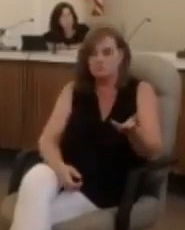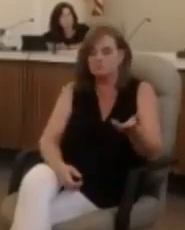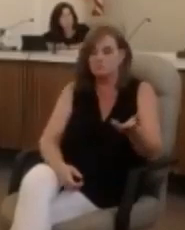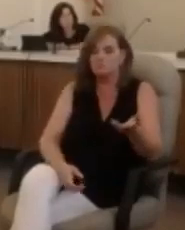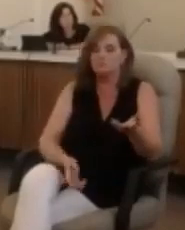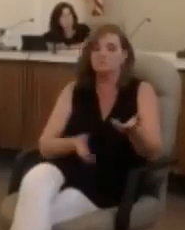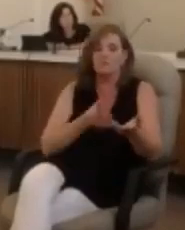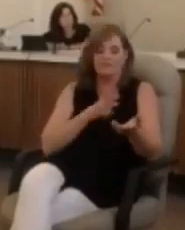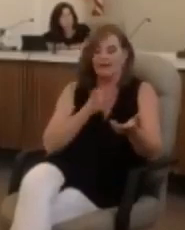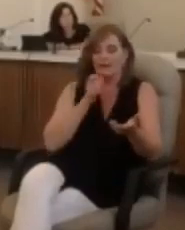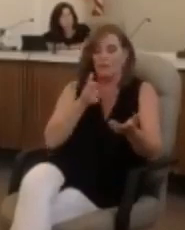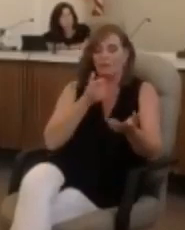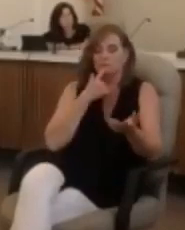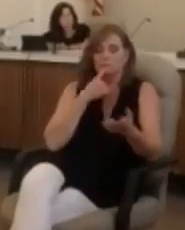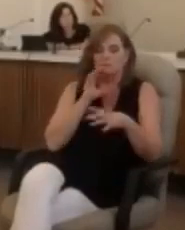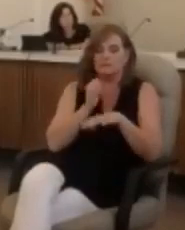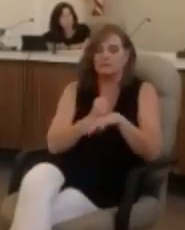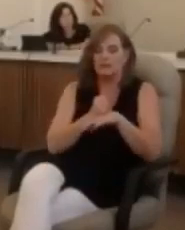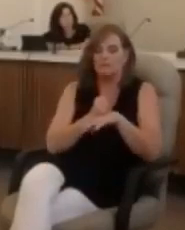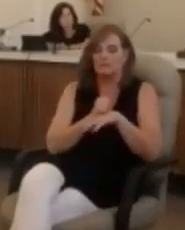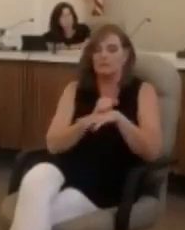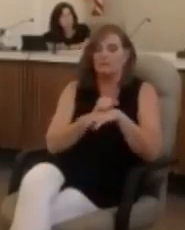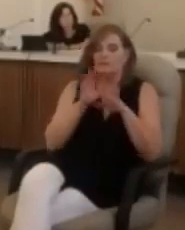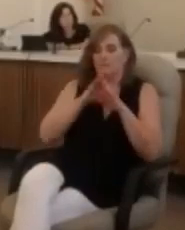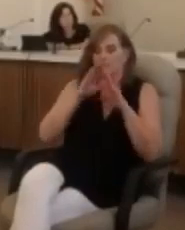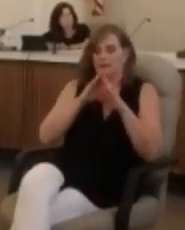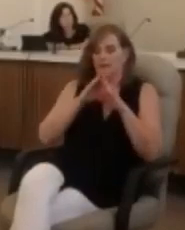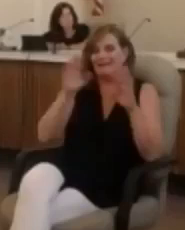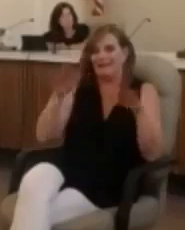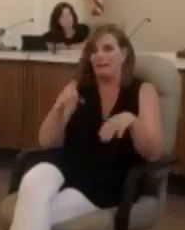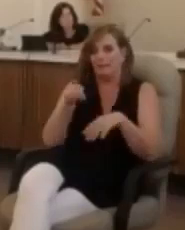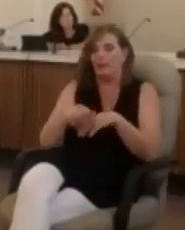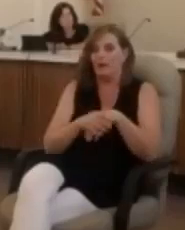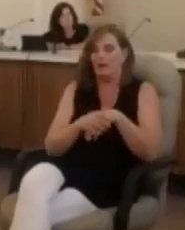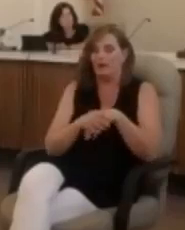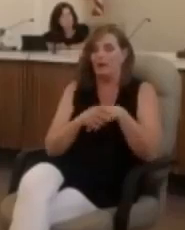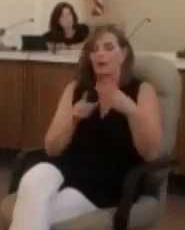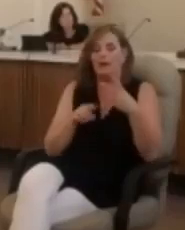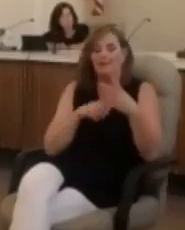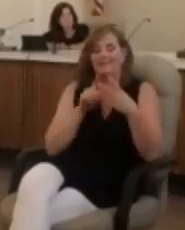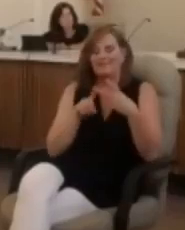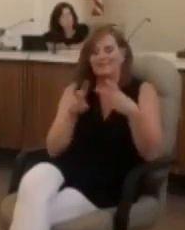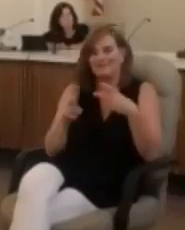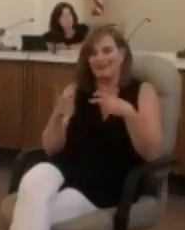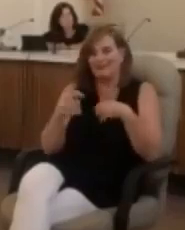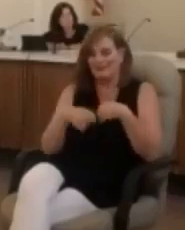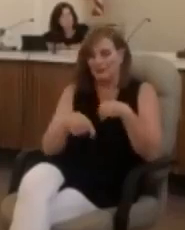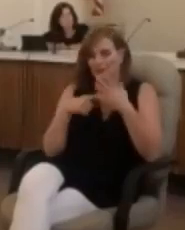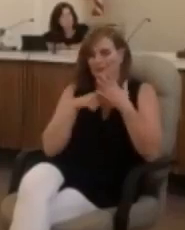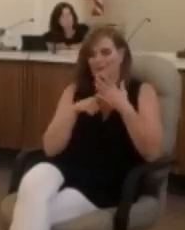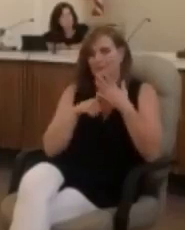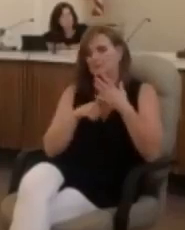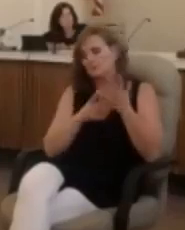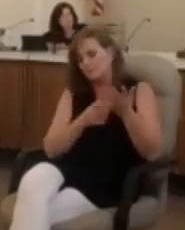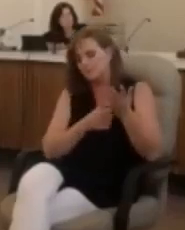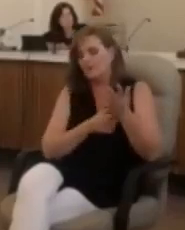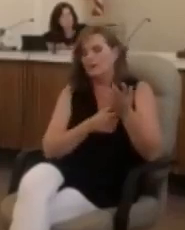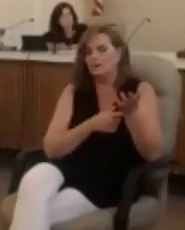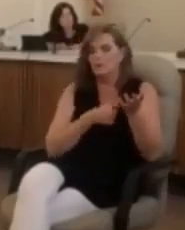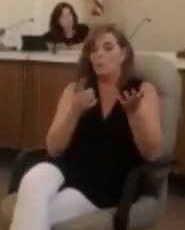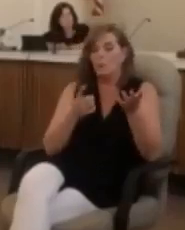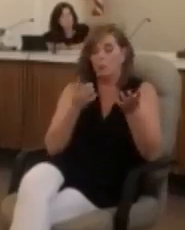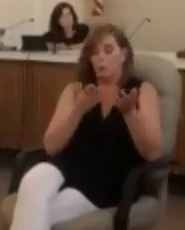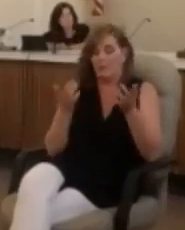cabin park there. And then the second thing we were talking about, we've been talking about doing this anyways, but one of the things,